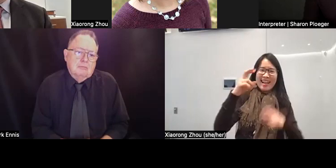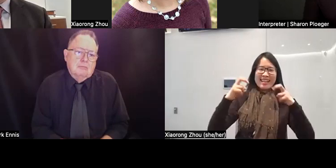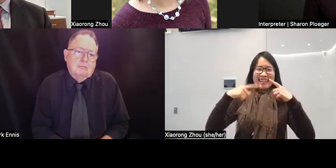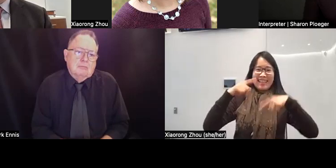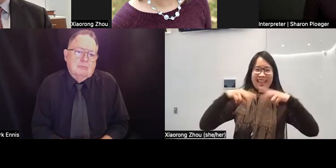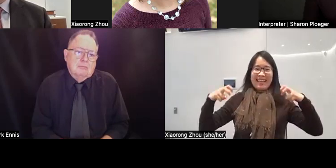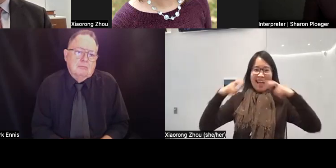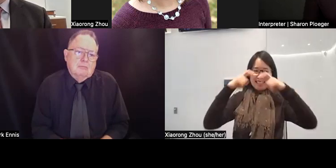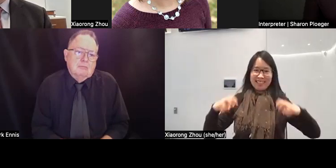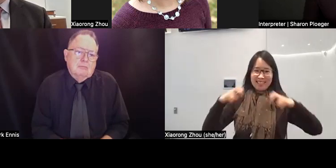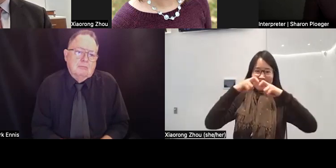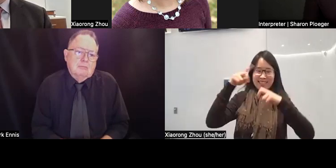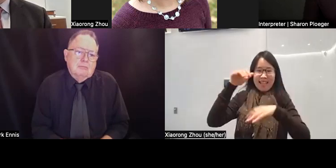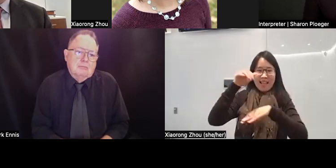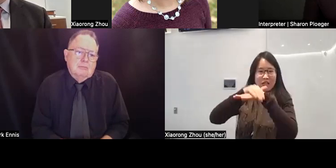A-L-N-A-L.